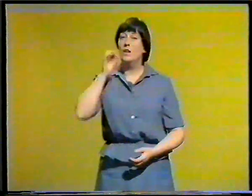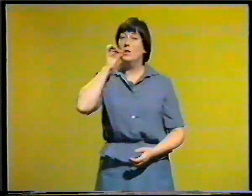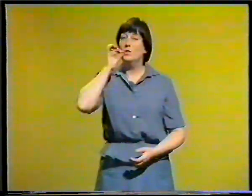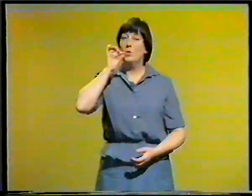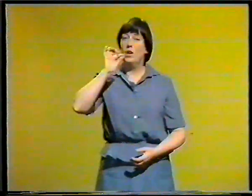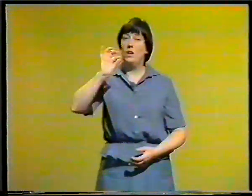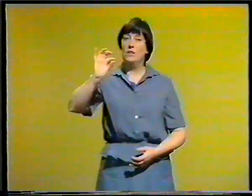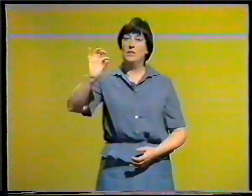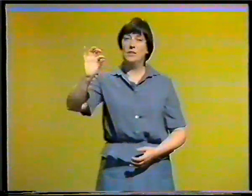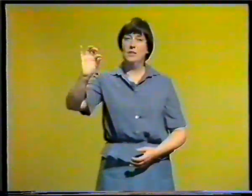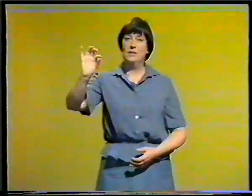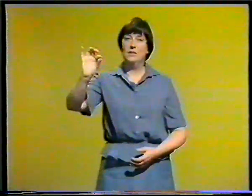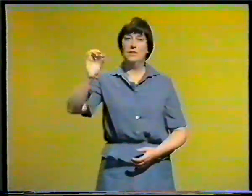To ask.